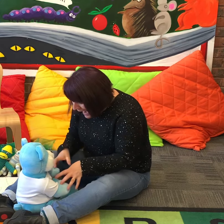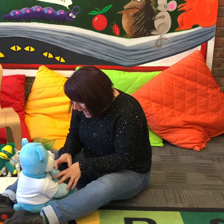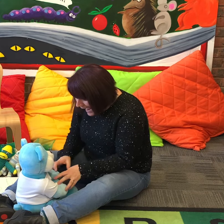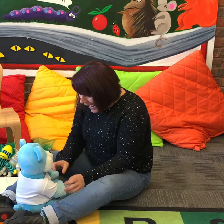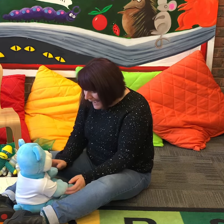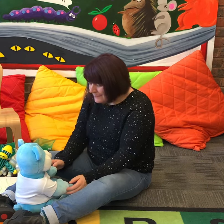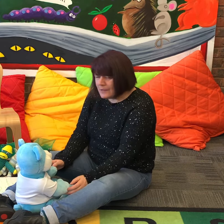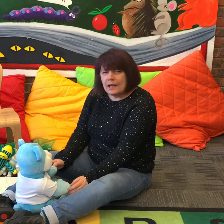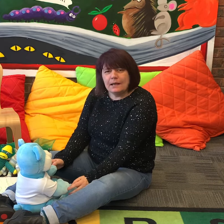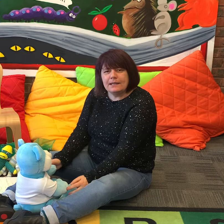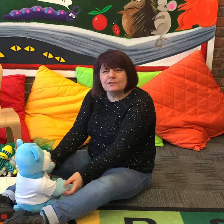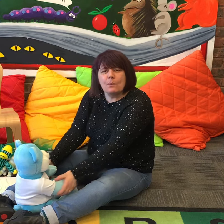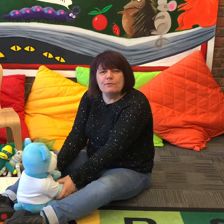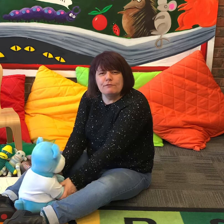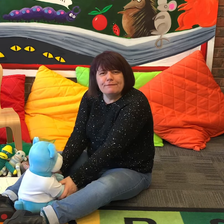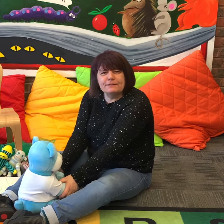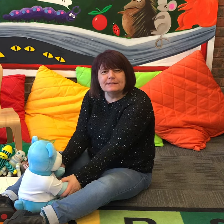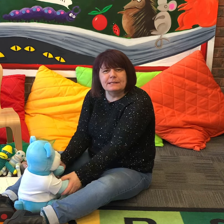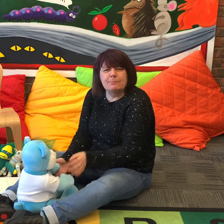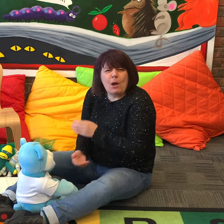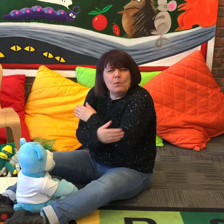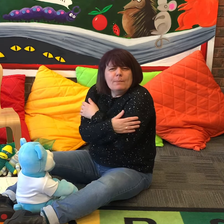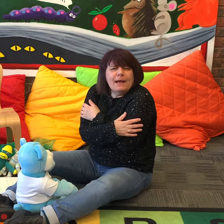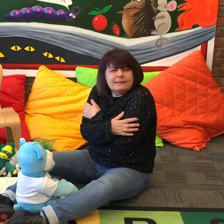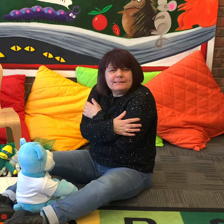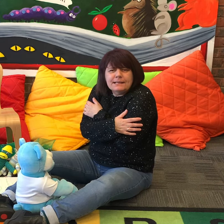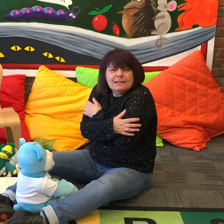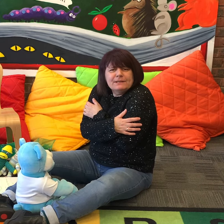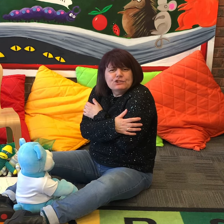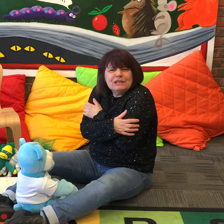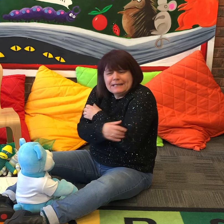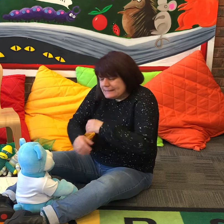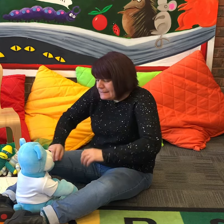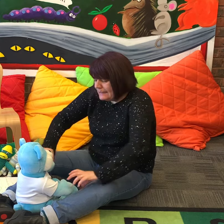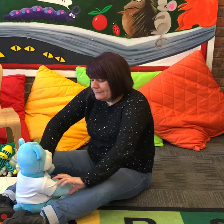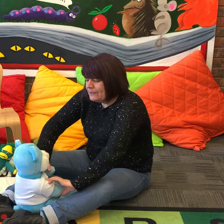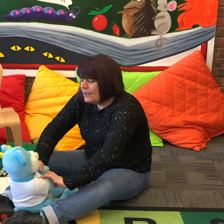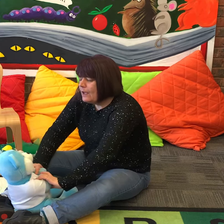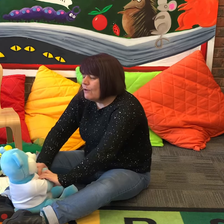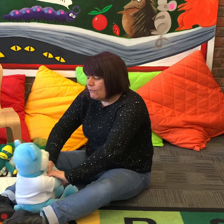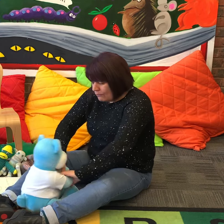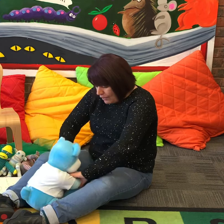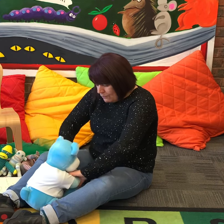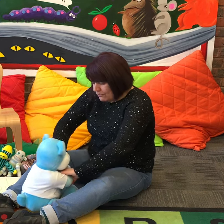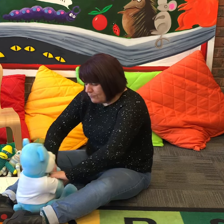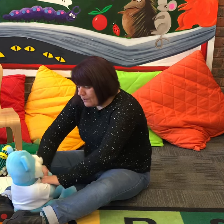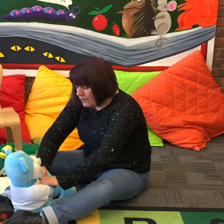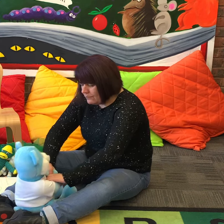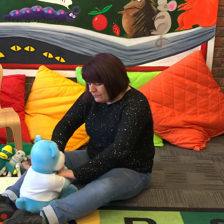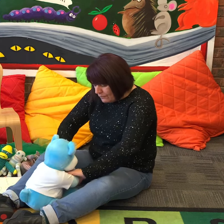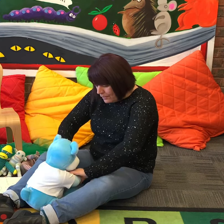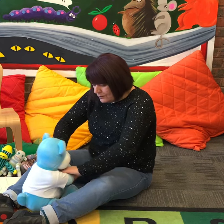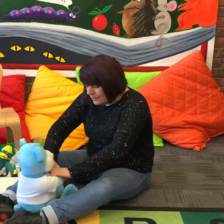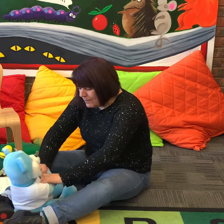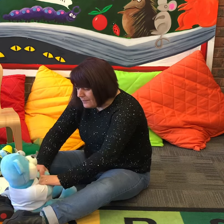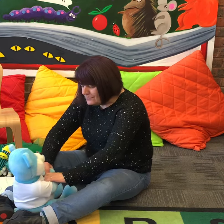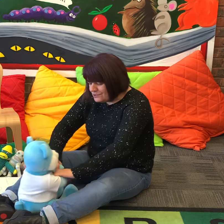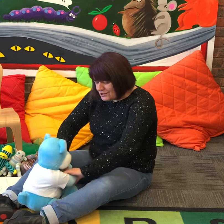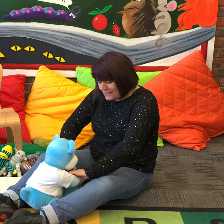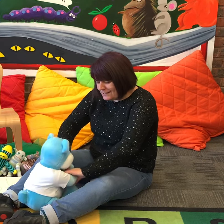Rawr! Let's go up the river and see the polar bear, because it's a little bit chilly, isn't it? Row, row, row your boat gently